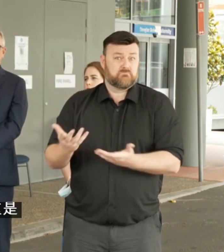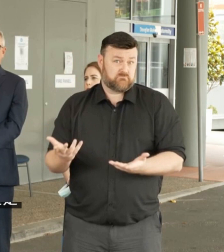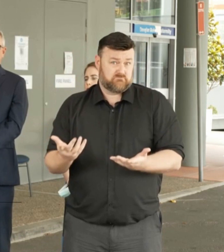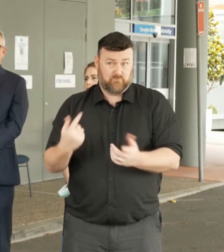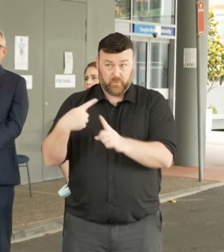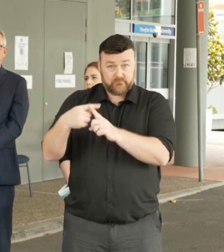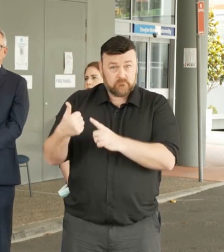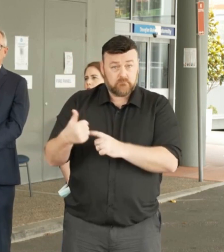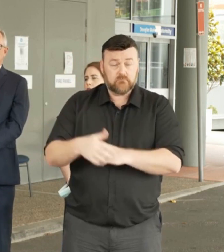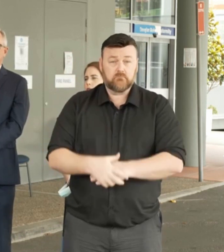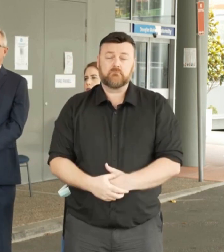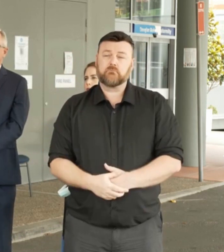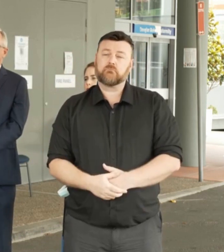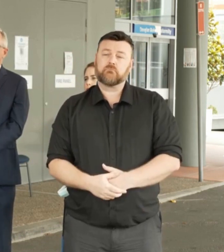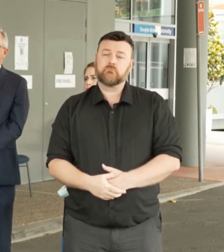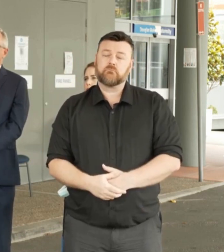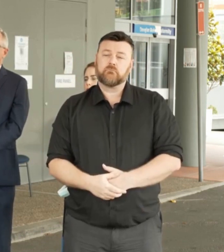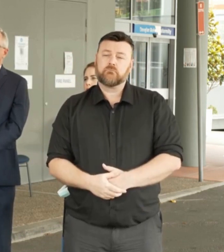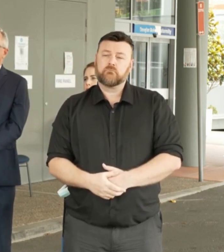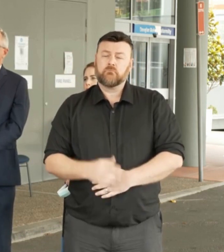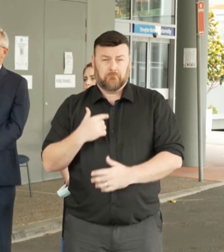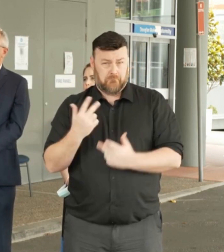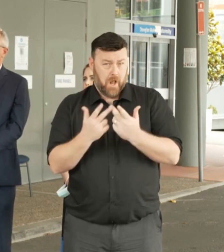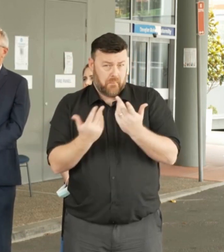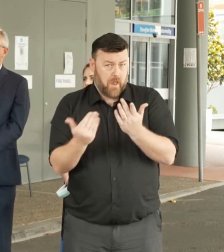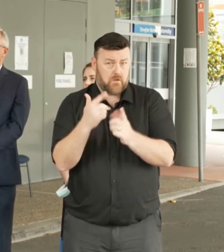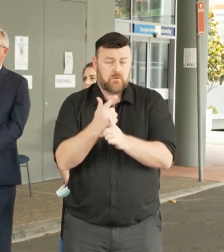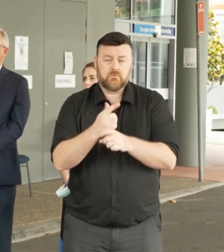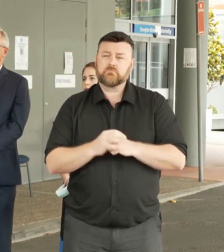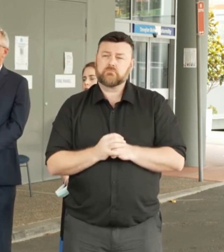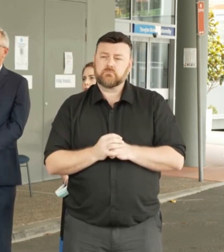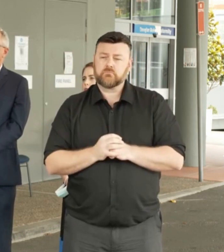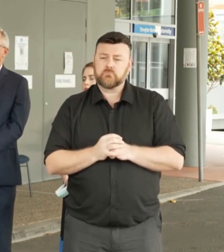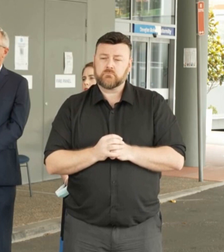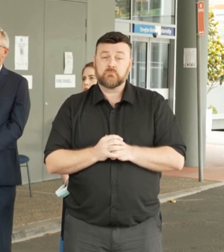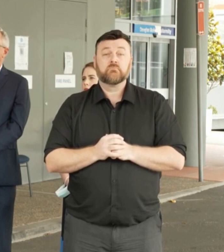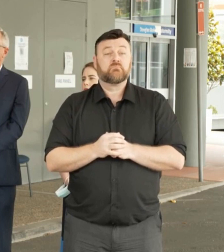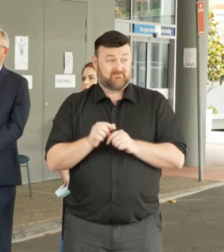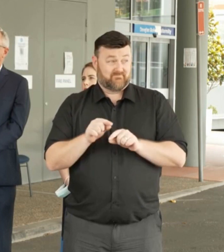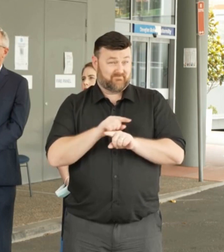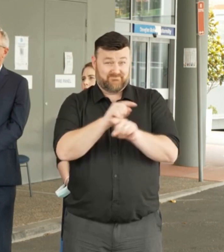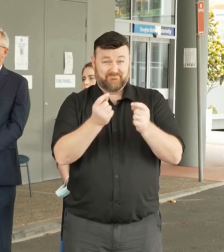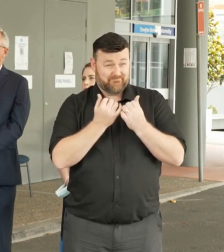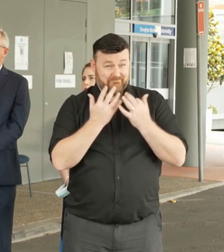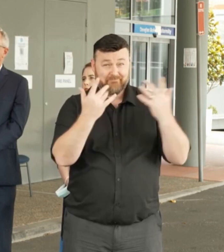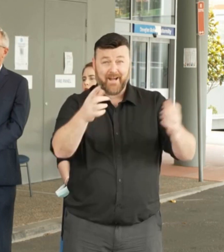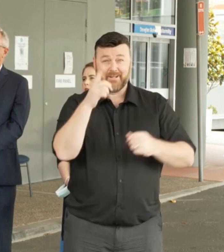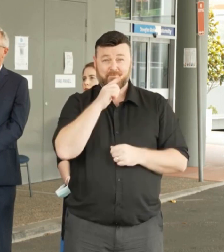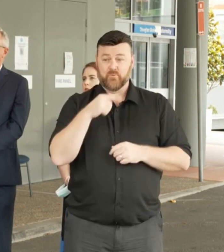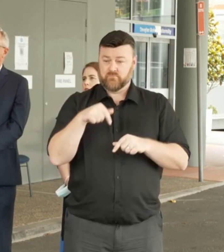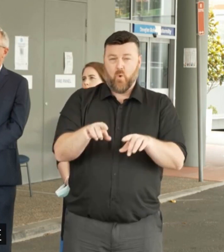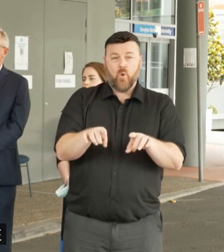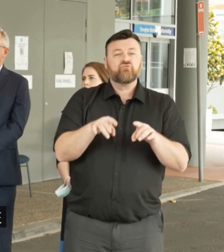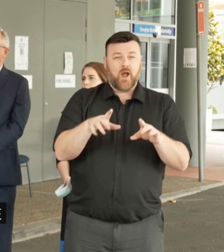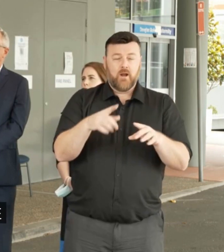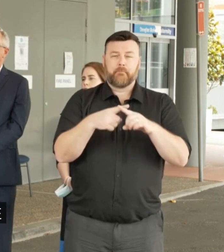the other point to make, as always already been clearly made as well, is the vast majority of people, not just here in Australia,